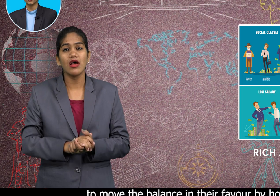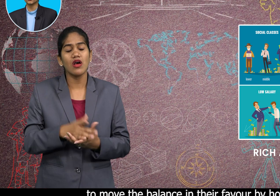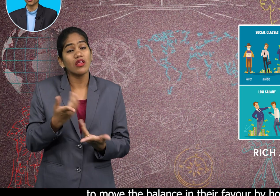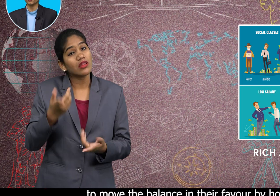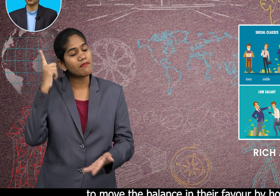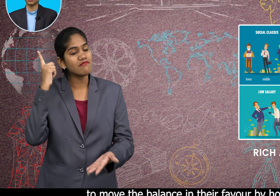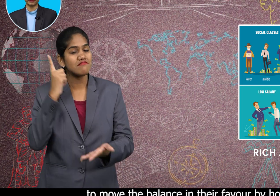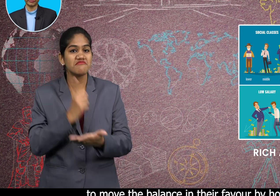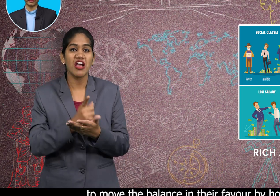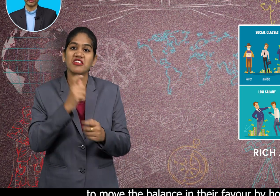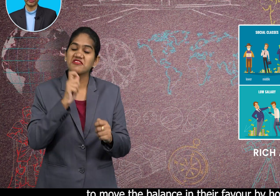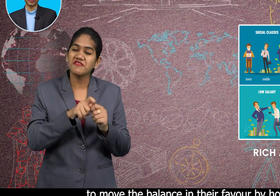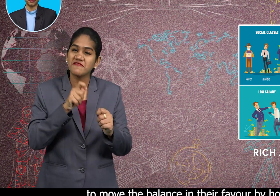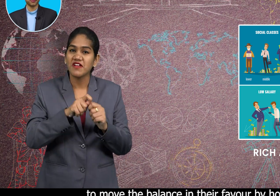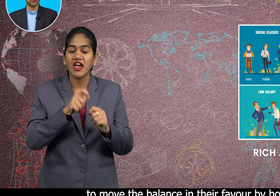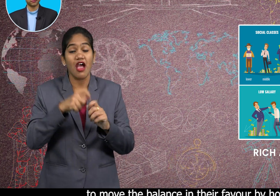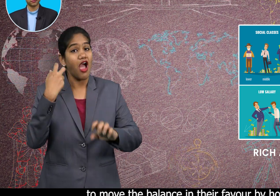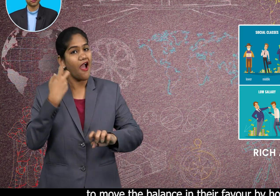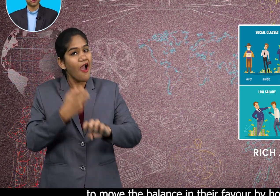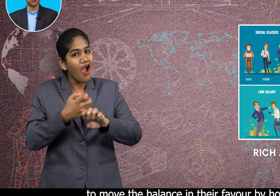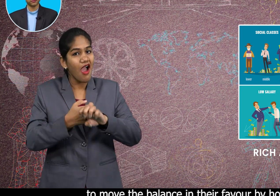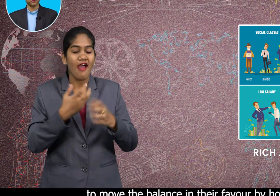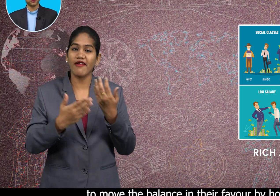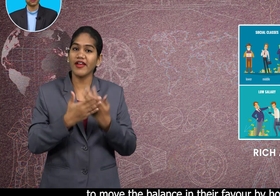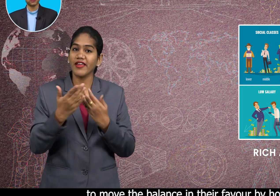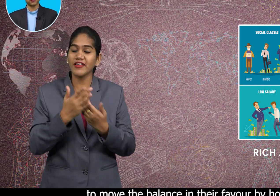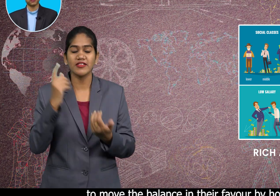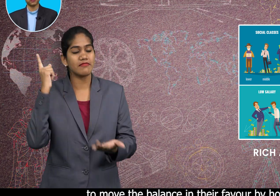or crook.